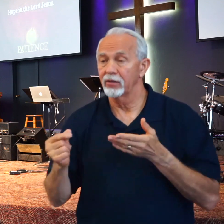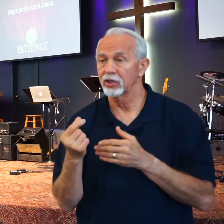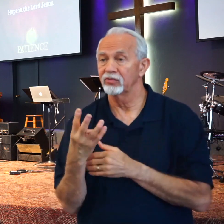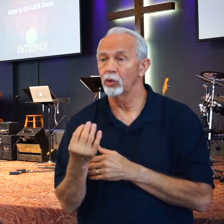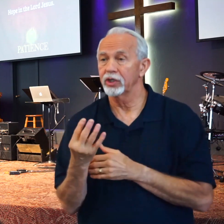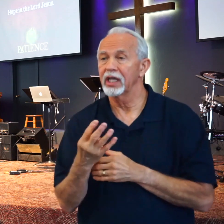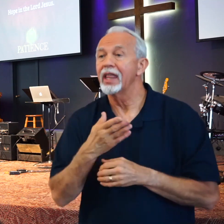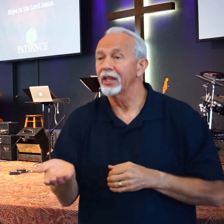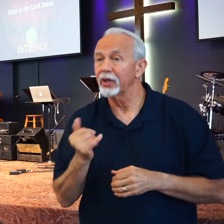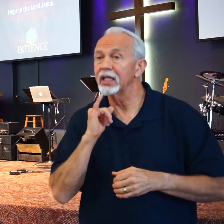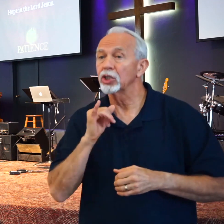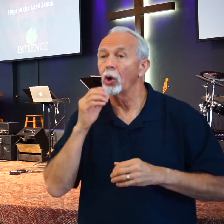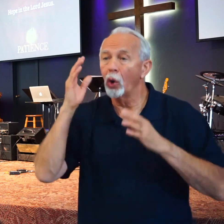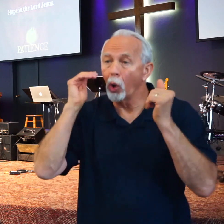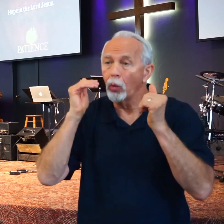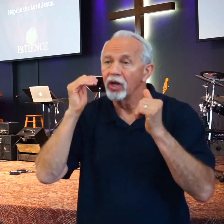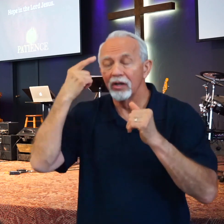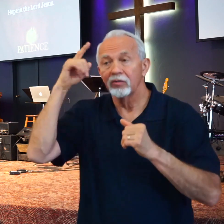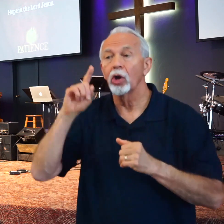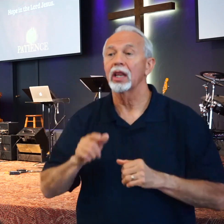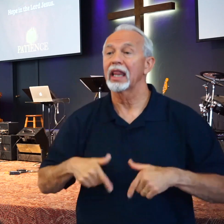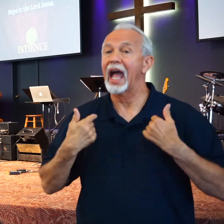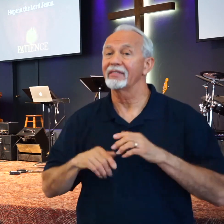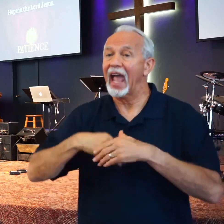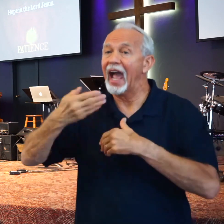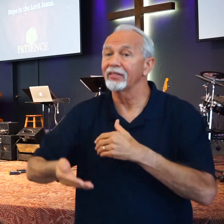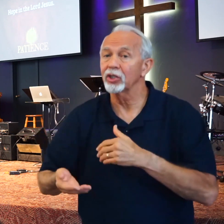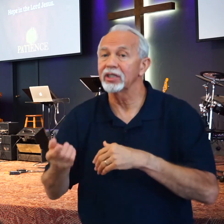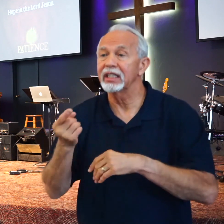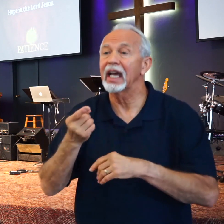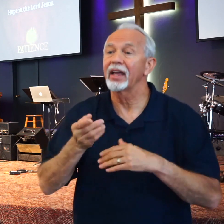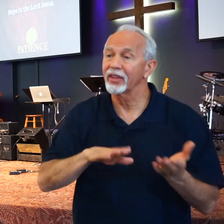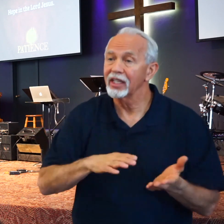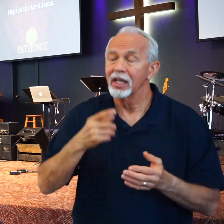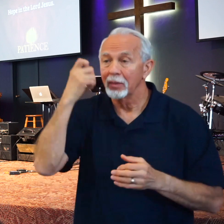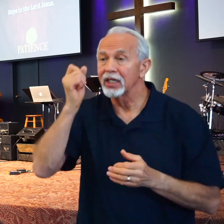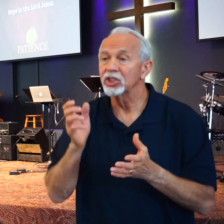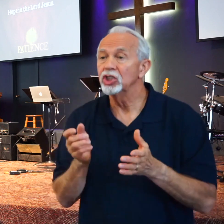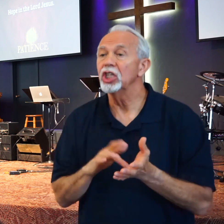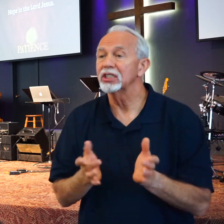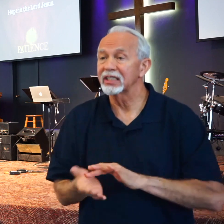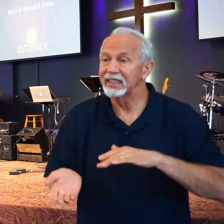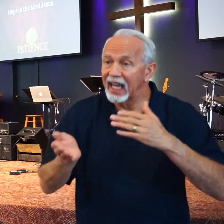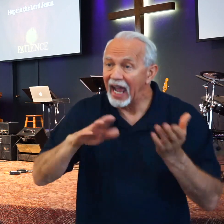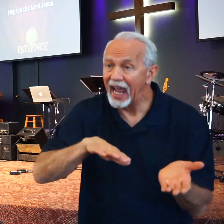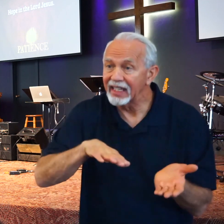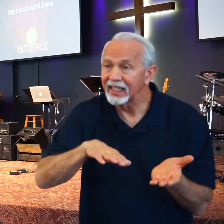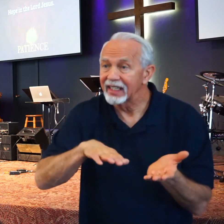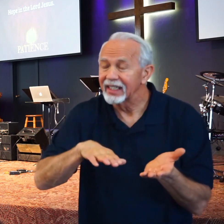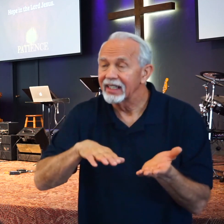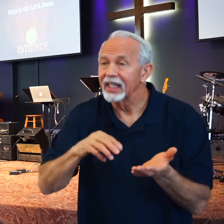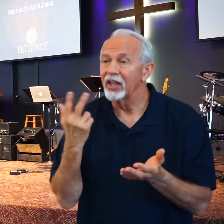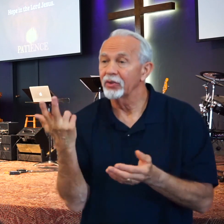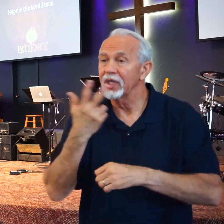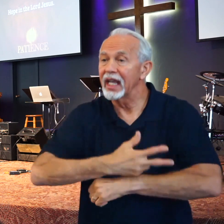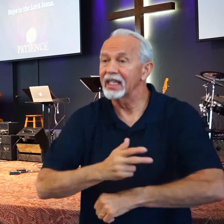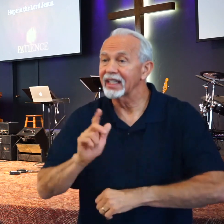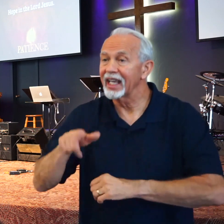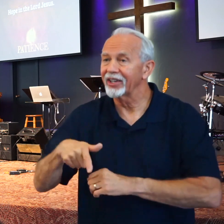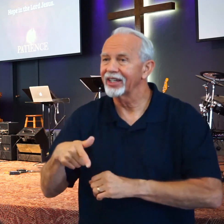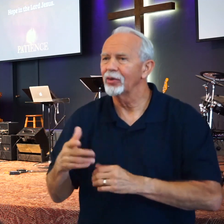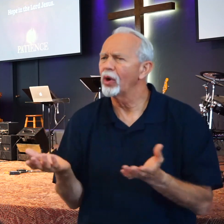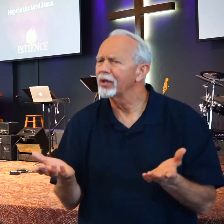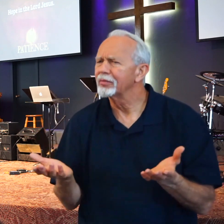There is hope for life after death because Jesus died, and then 3 days later, he